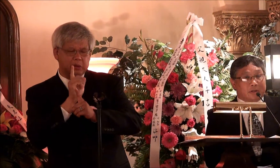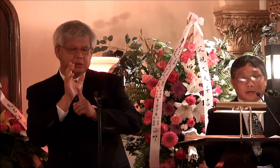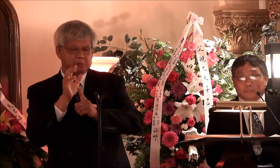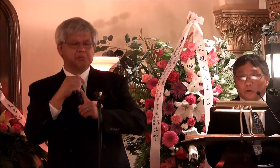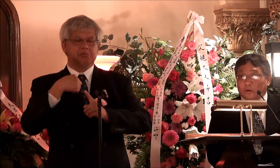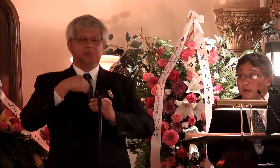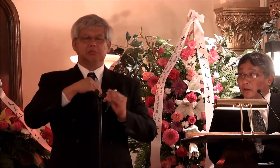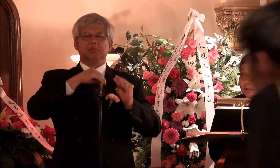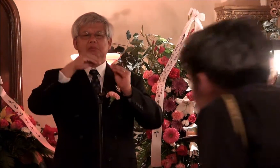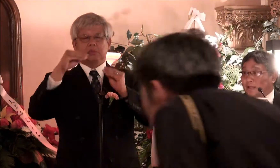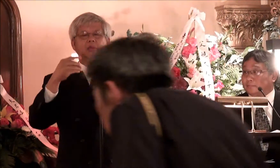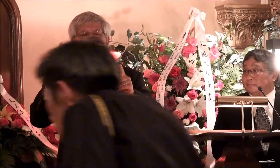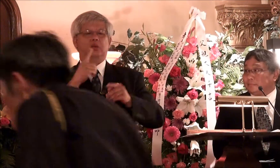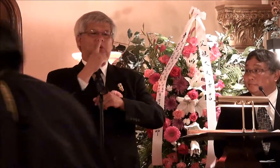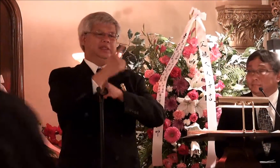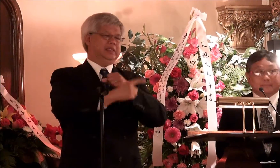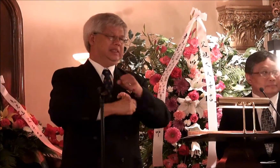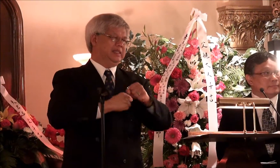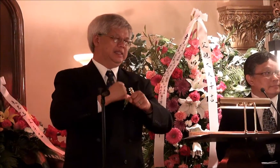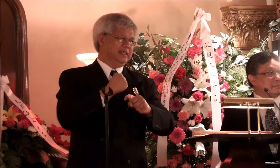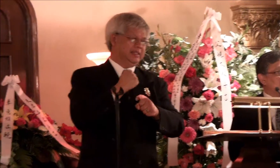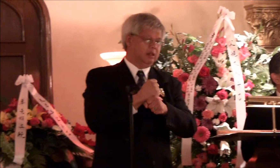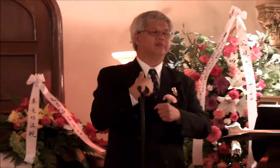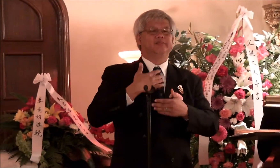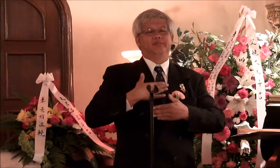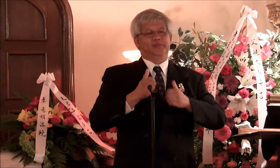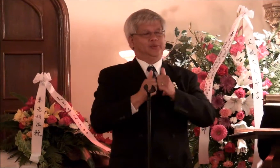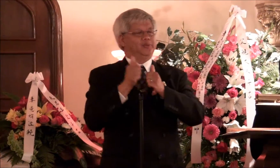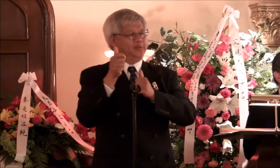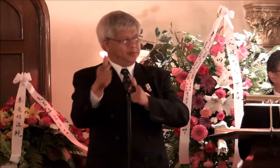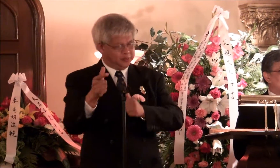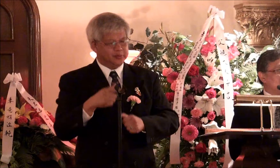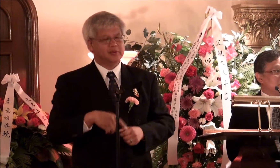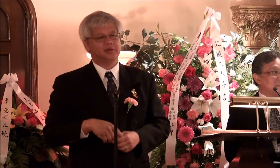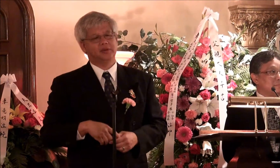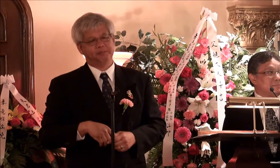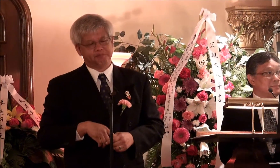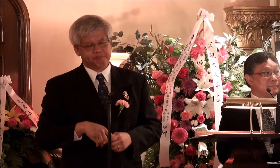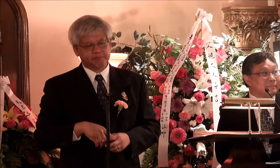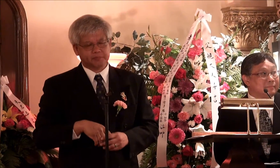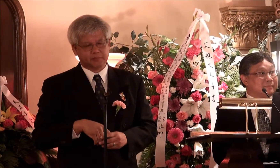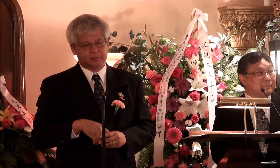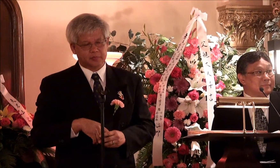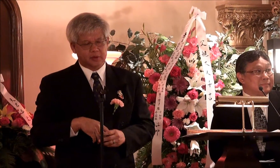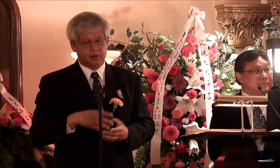my father's situation and his grieving and loneliness, I went and lived with him for a year.